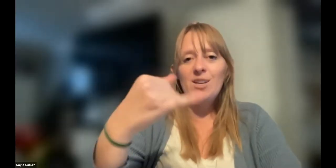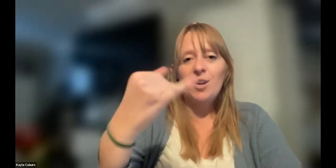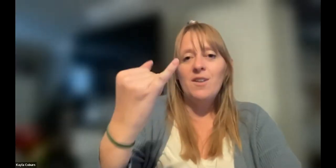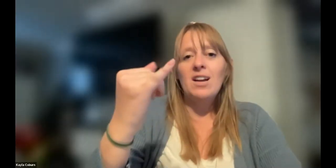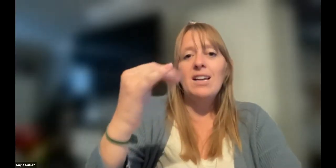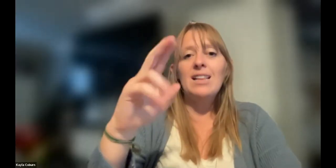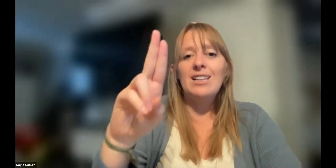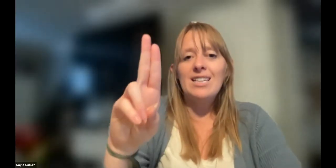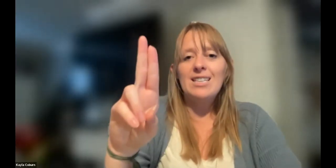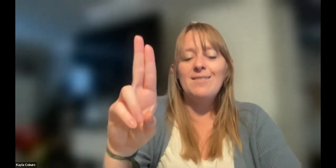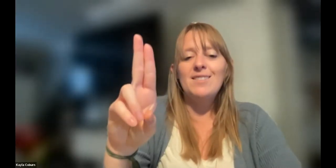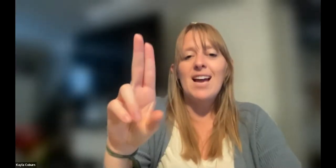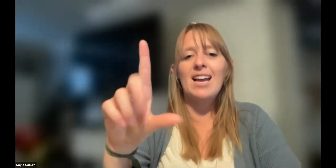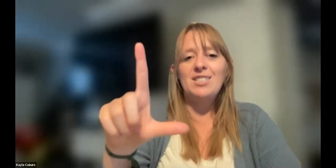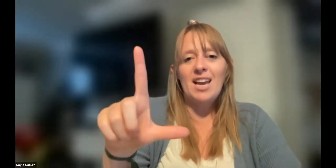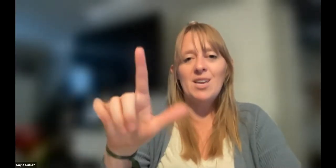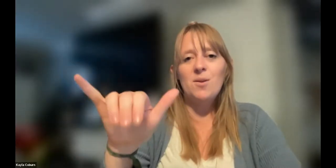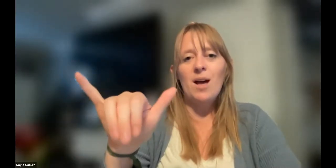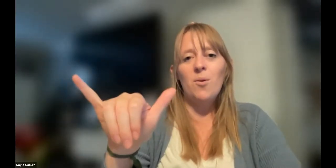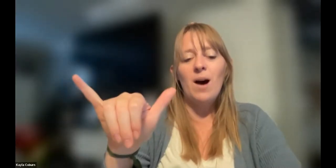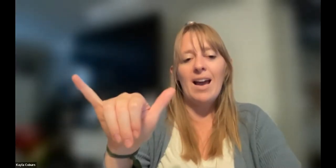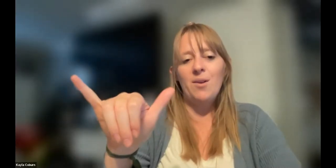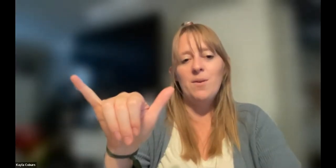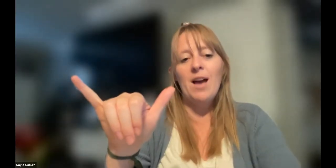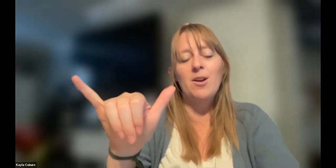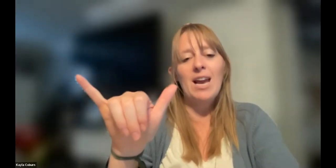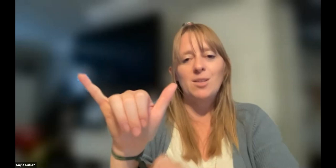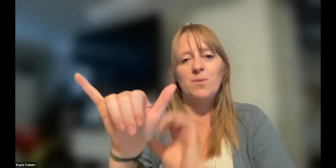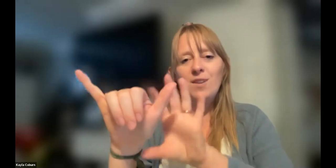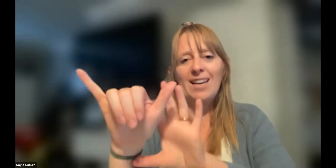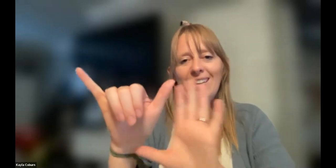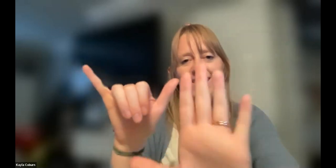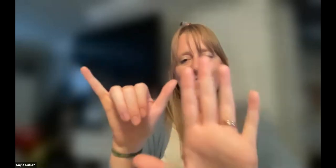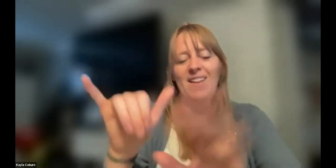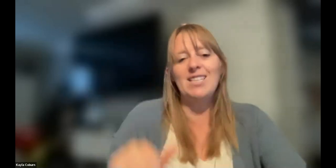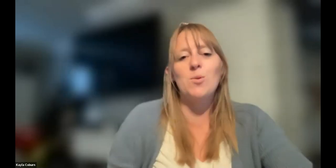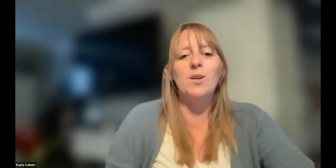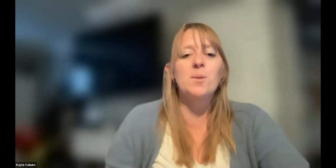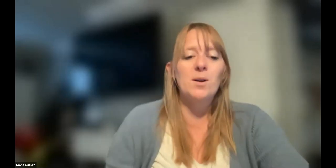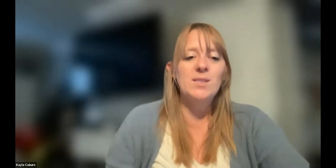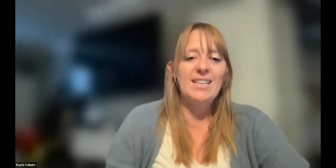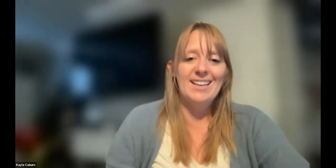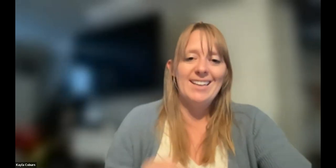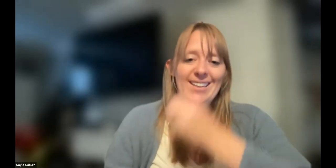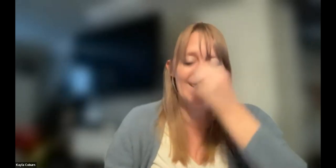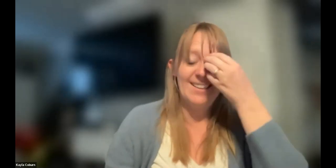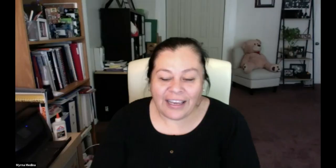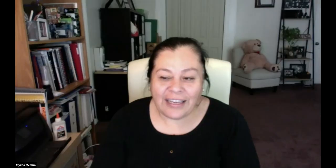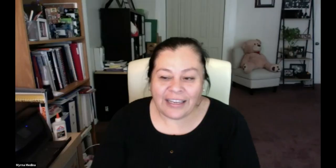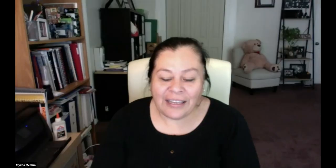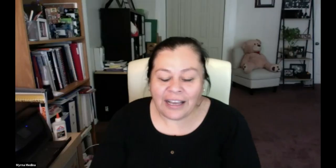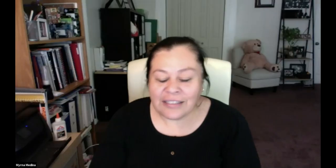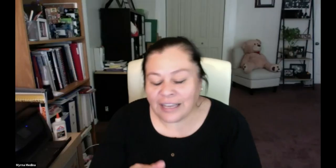And, very clearly sign J-U-L-Y without your hand moving, facing towards the person.